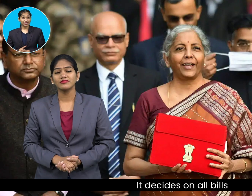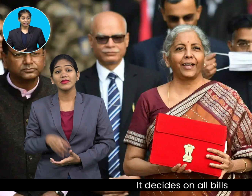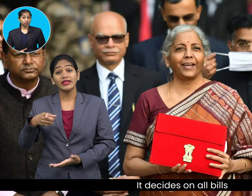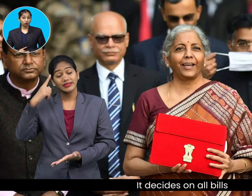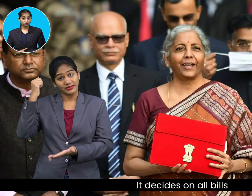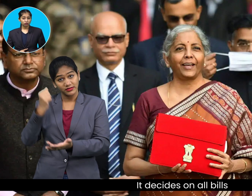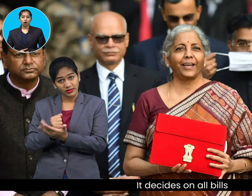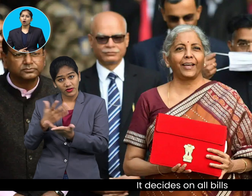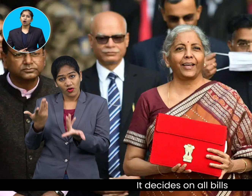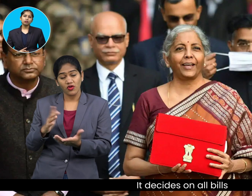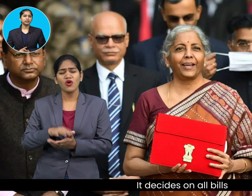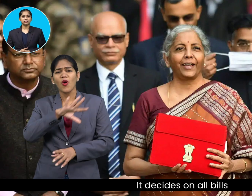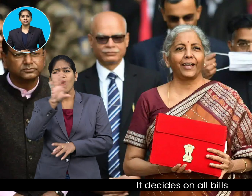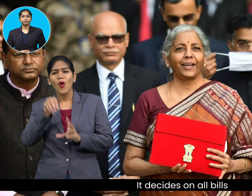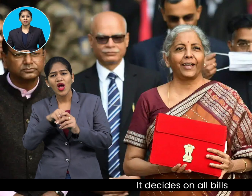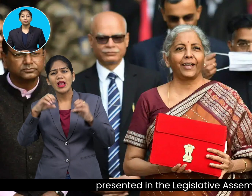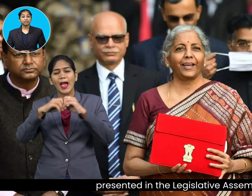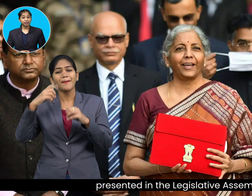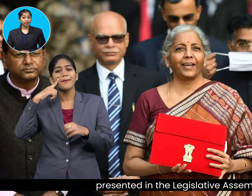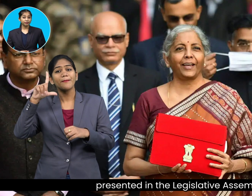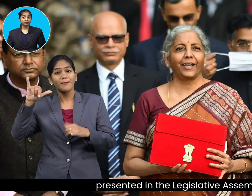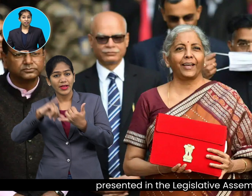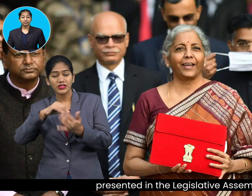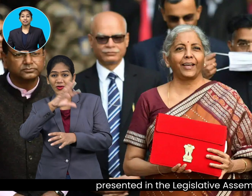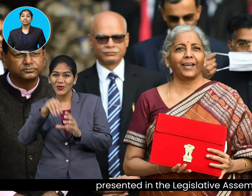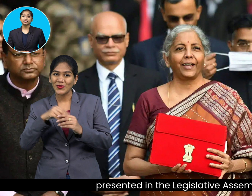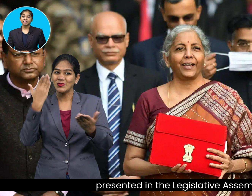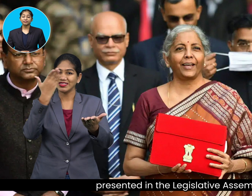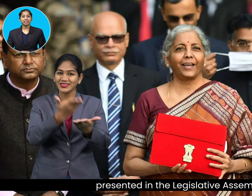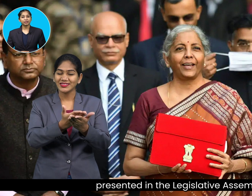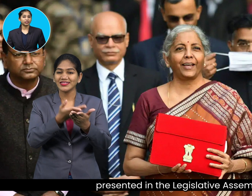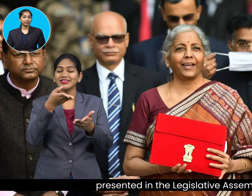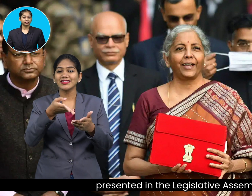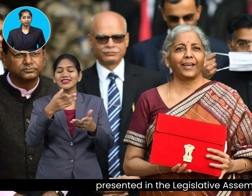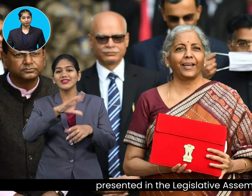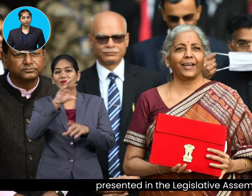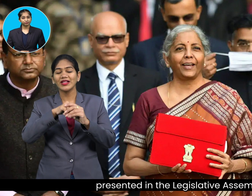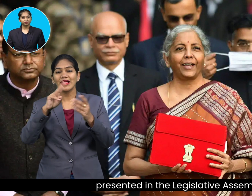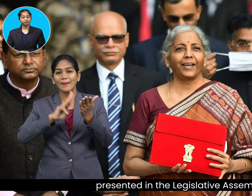It decides on all bills presented in the Legislative Assembly.